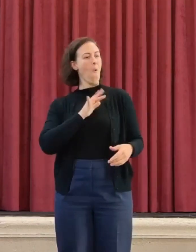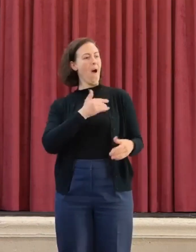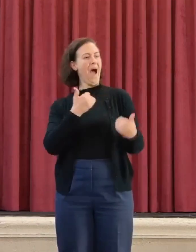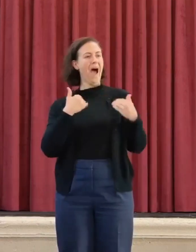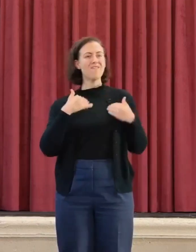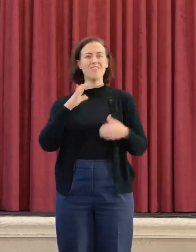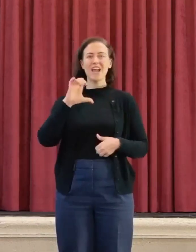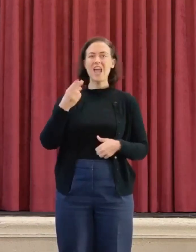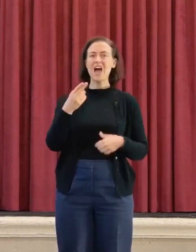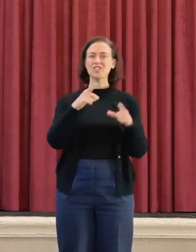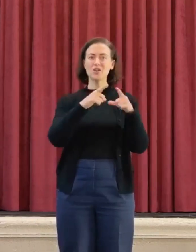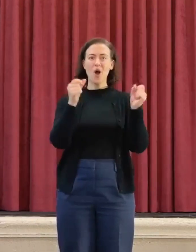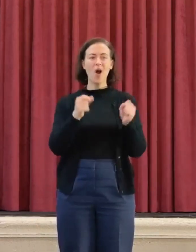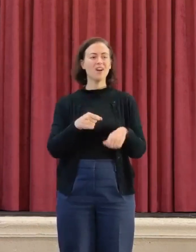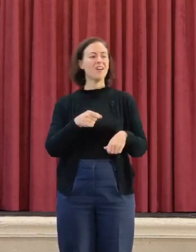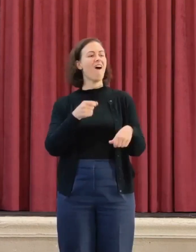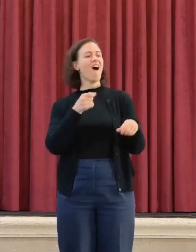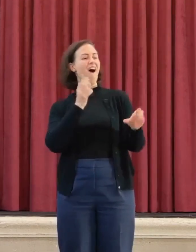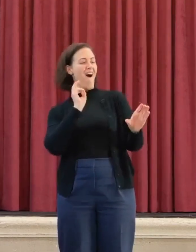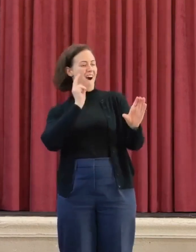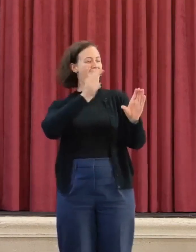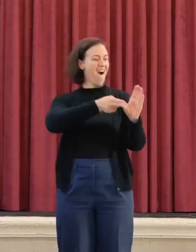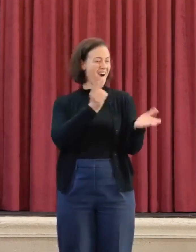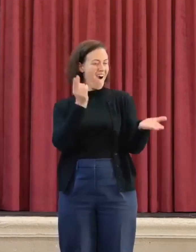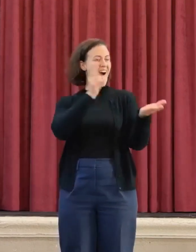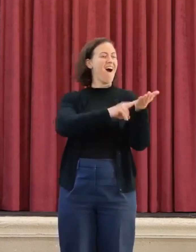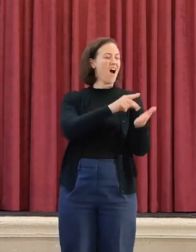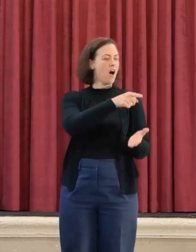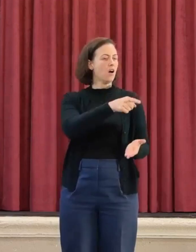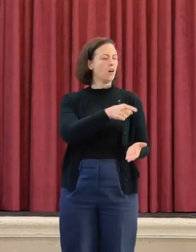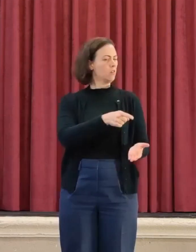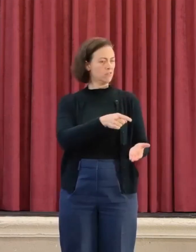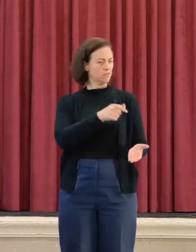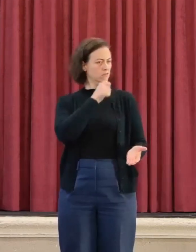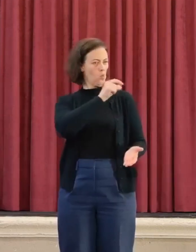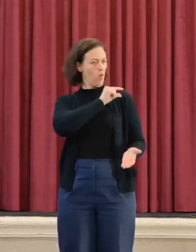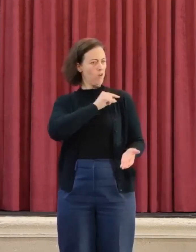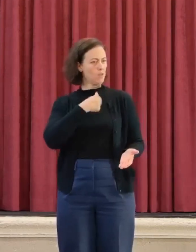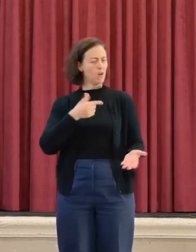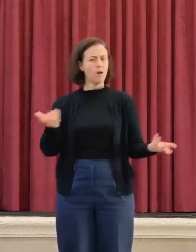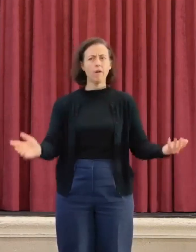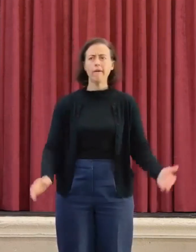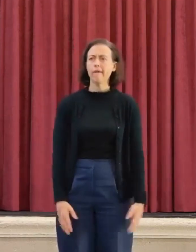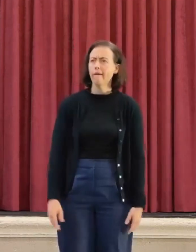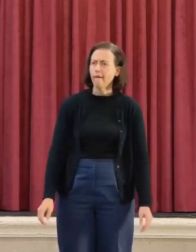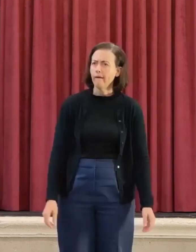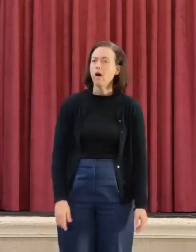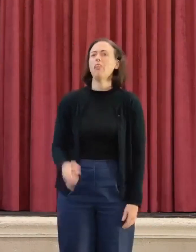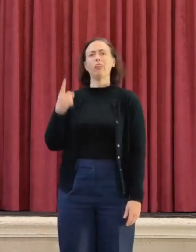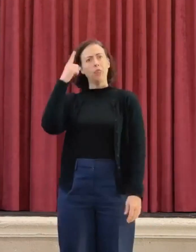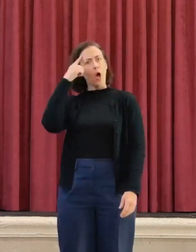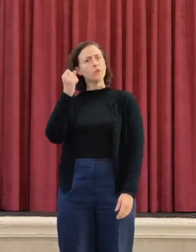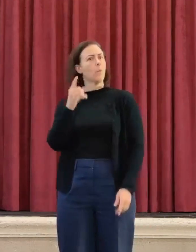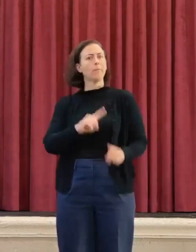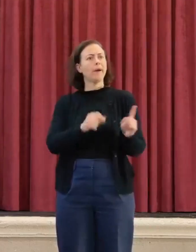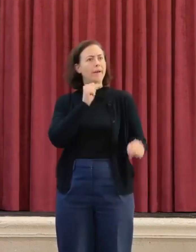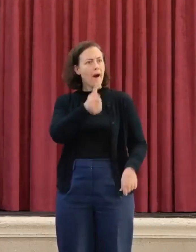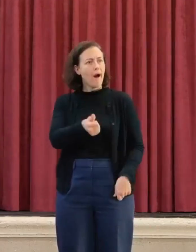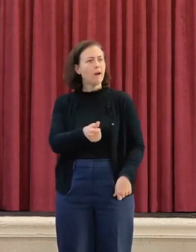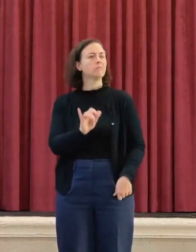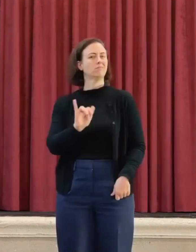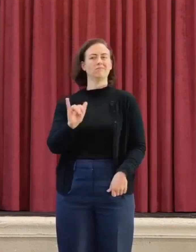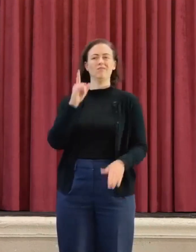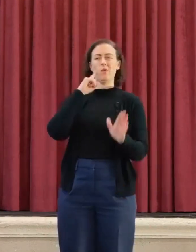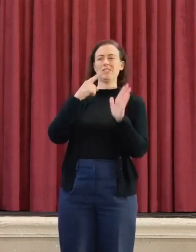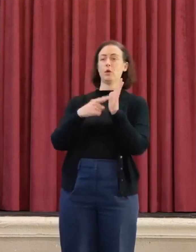condition to receive that benefits. Or the, like, worst case, last year or 2 years ago, I heard that